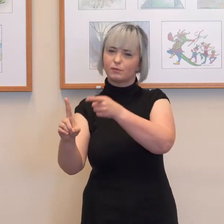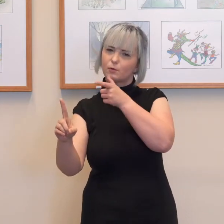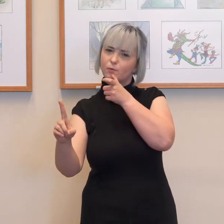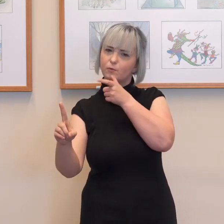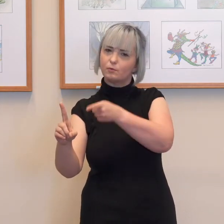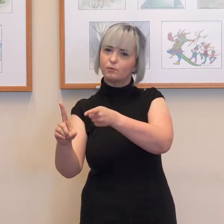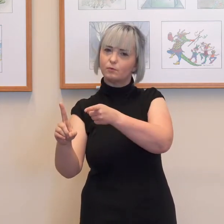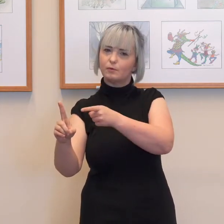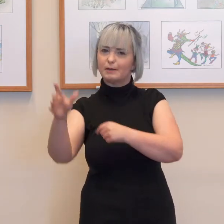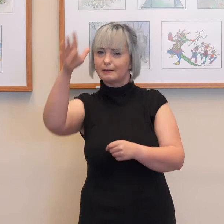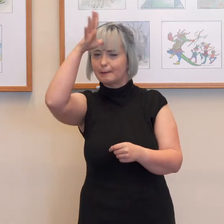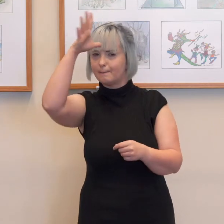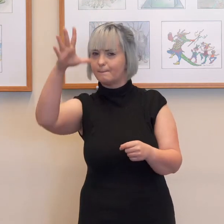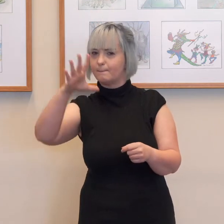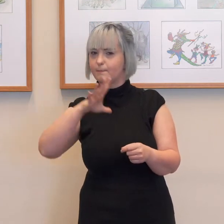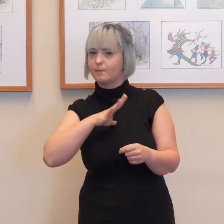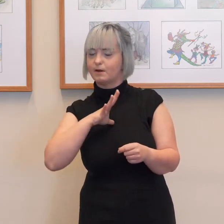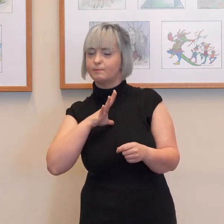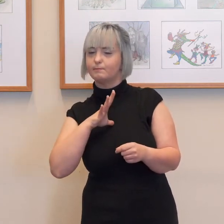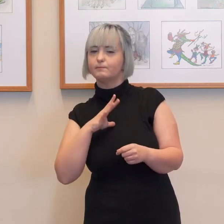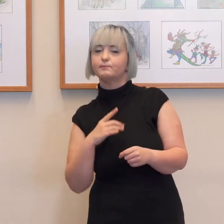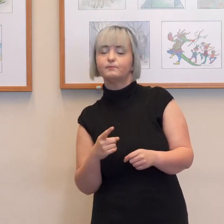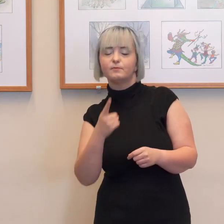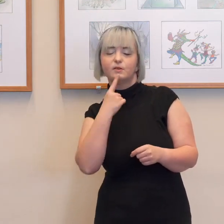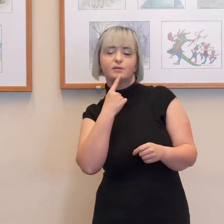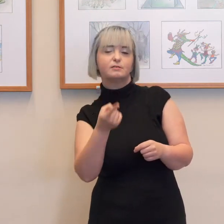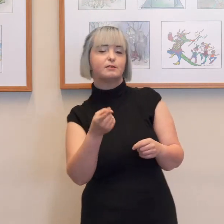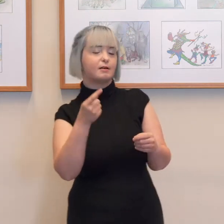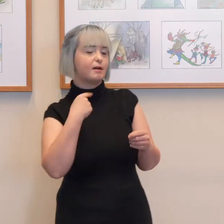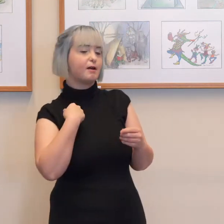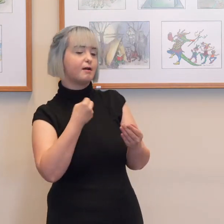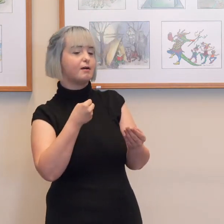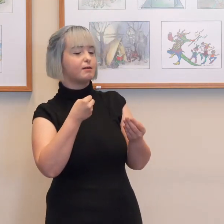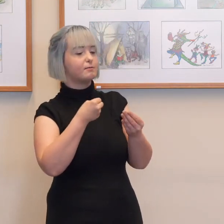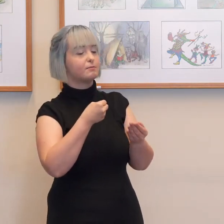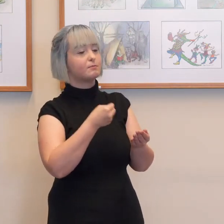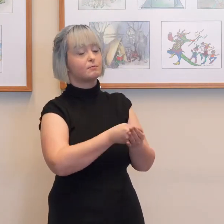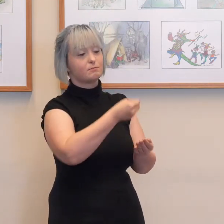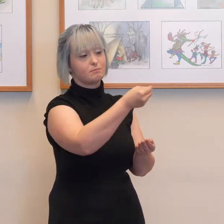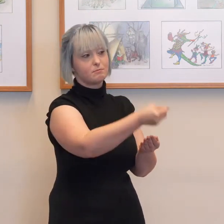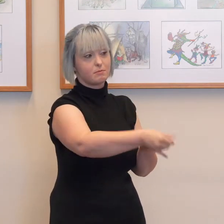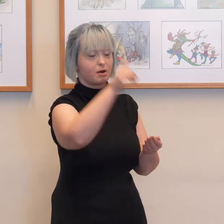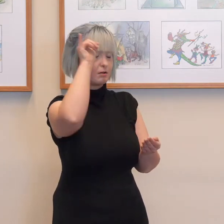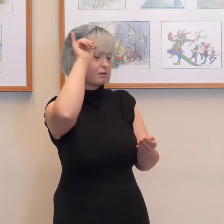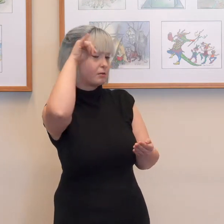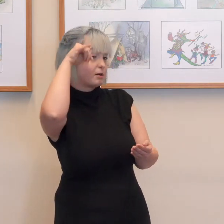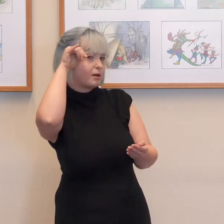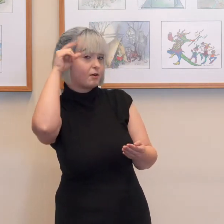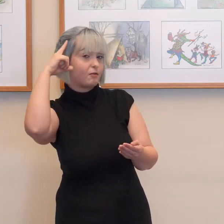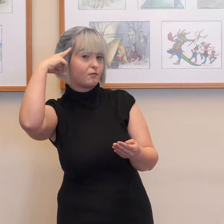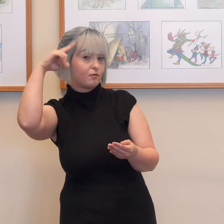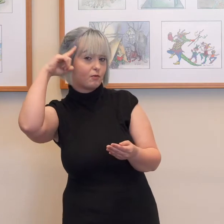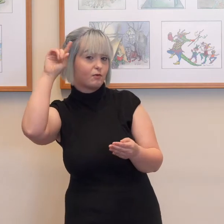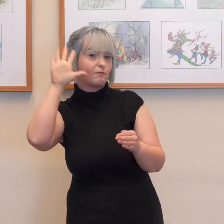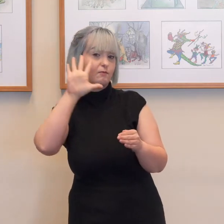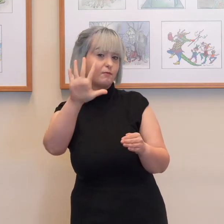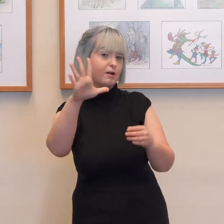On the way, Jack met a stranger. The man said, "I'll give you 5 beans for your